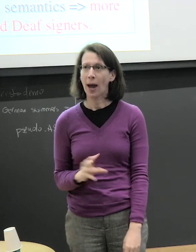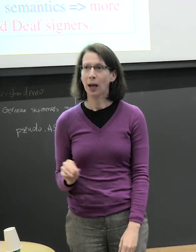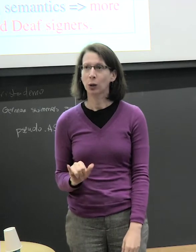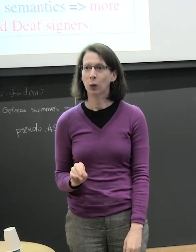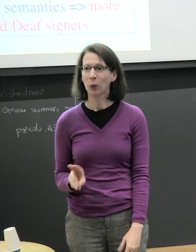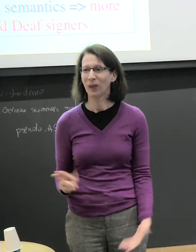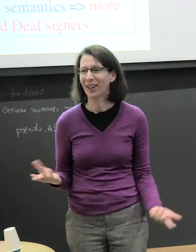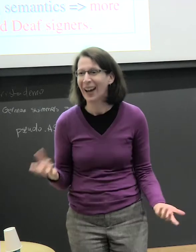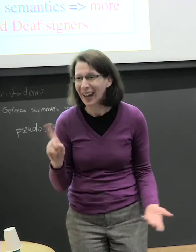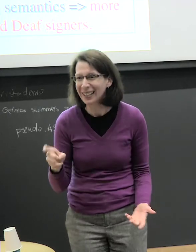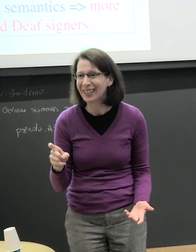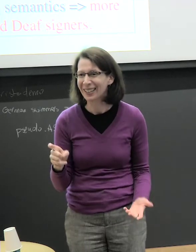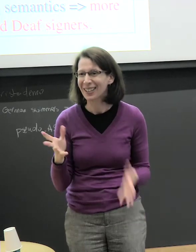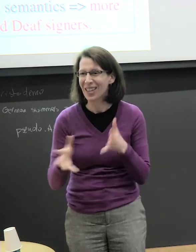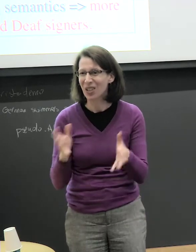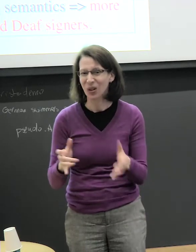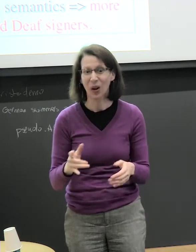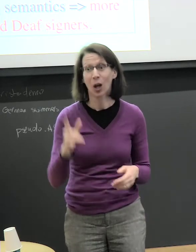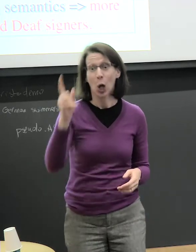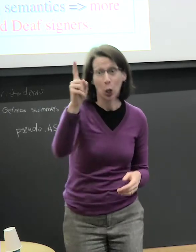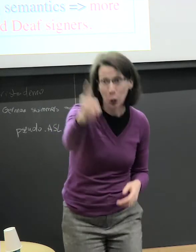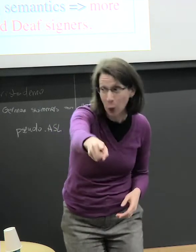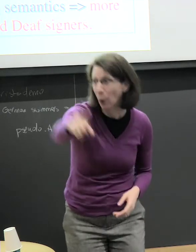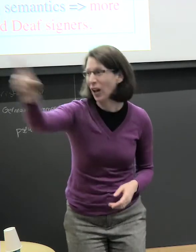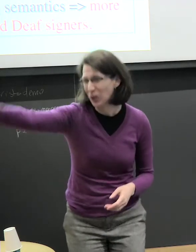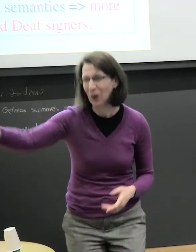without the gesture. So, I think